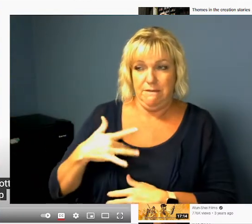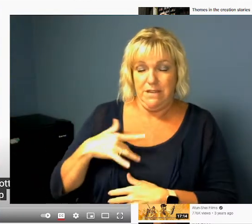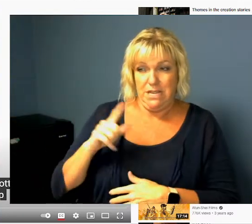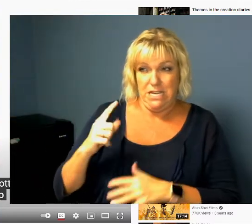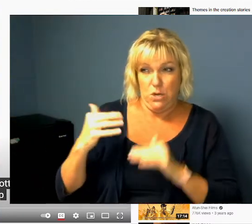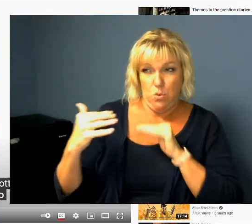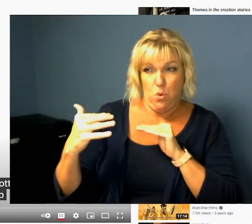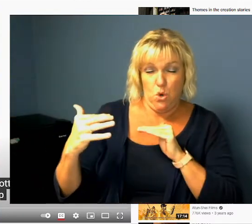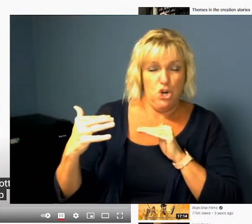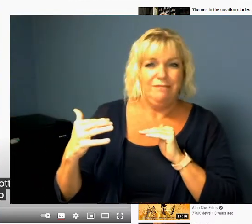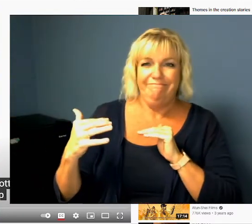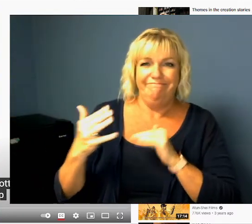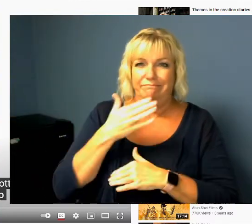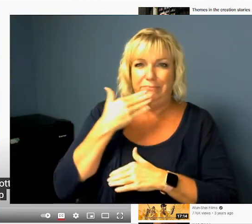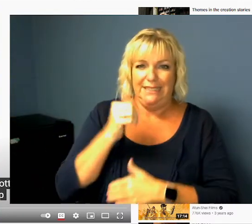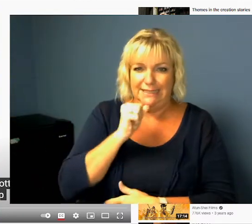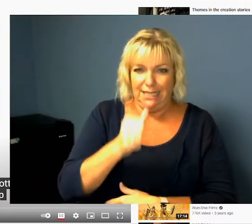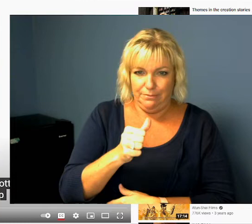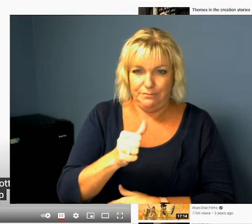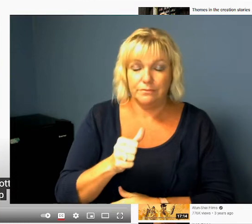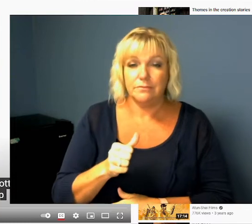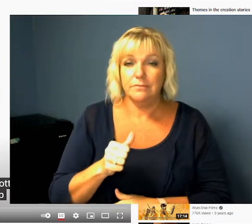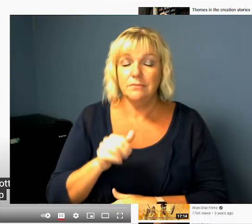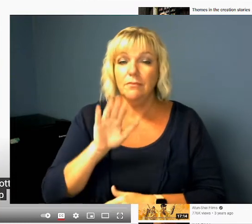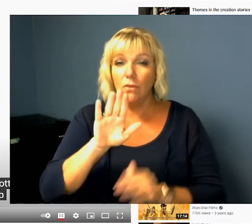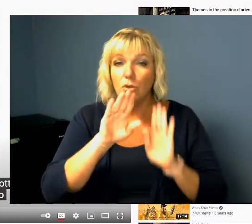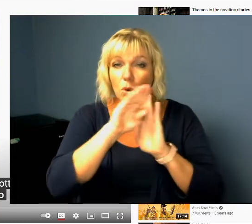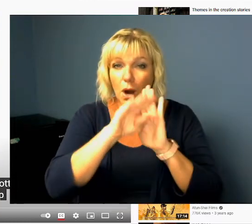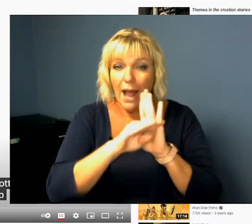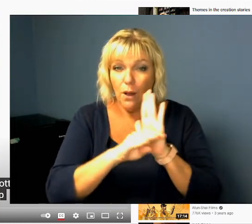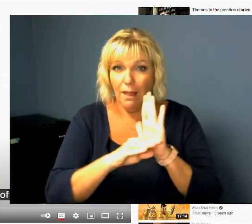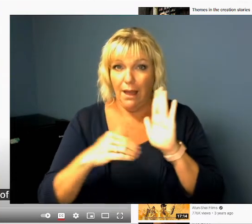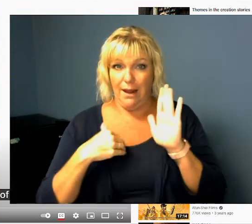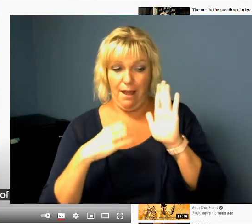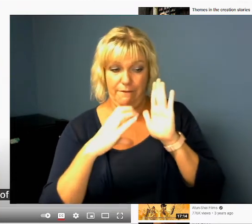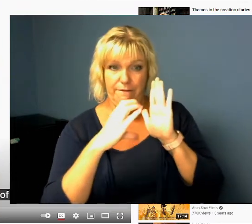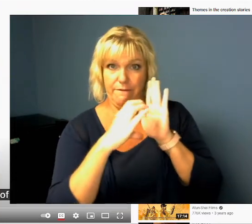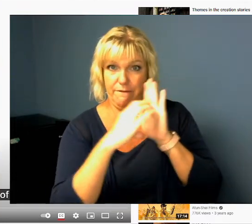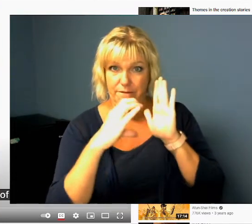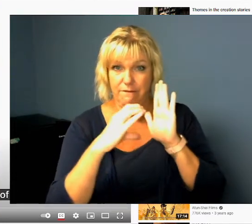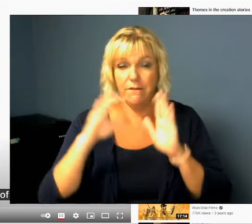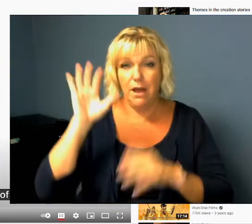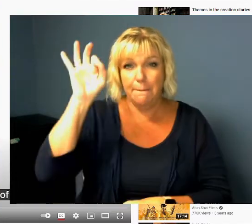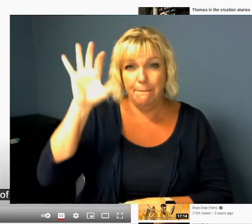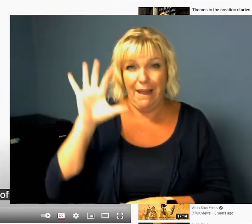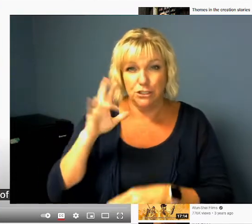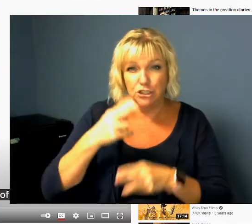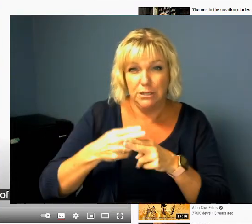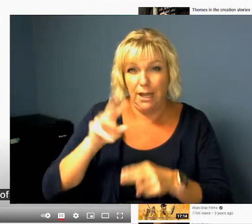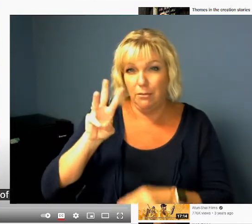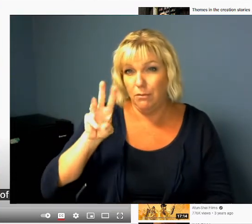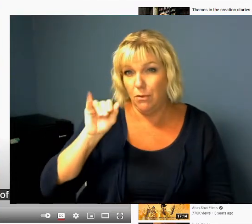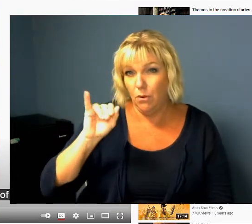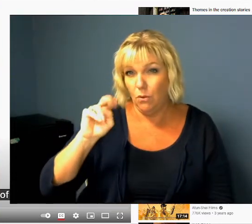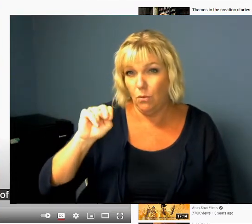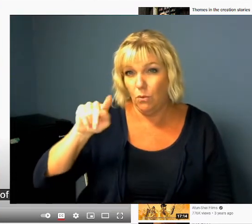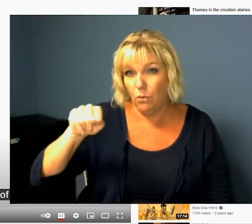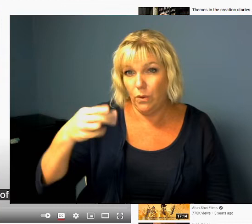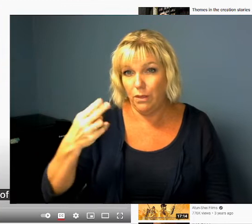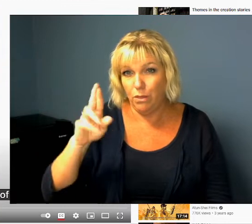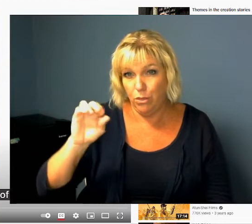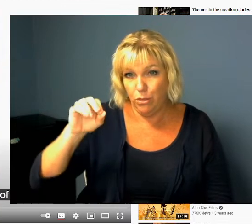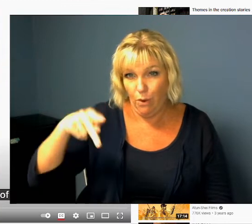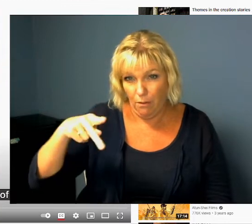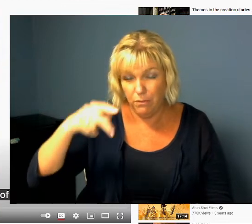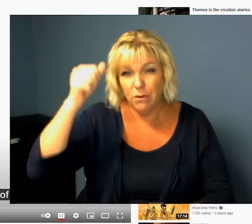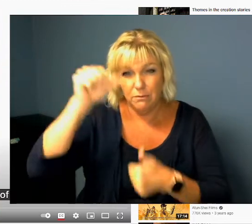you've got a document at the bottom of your outline here by Winthrop. Winthrop, he's the man, remember, that wrote the Model of